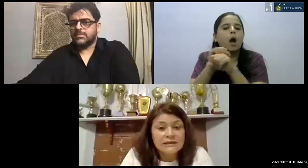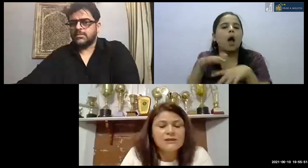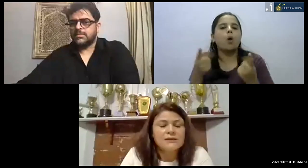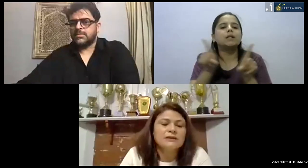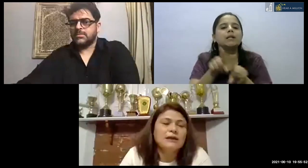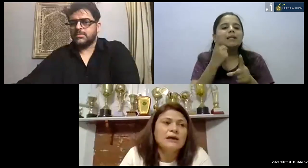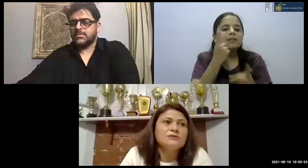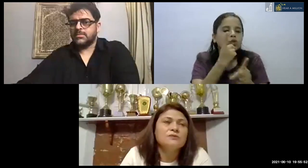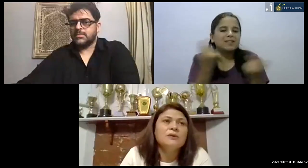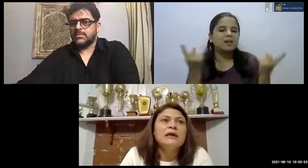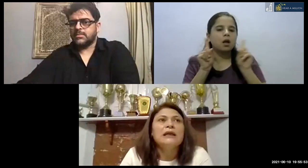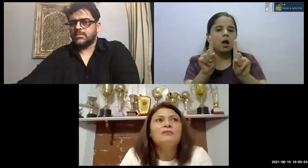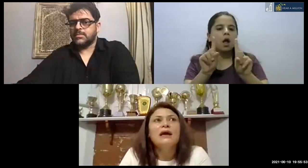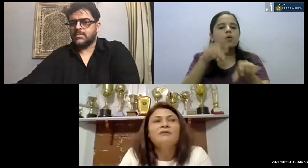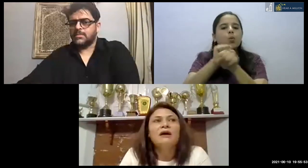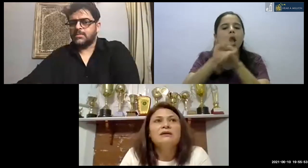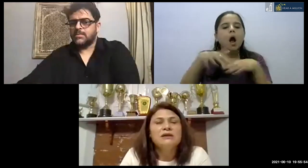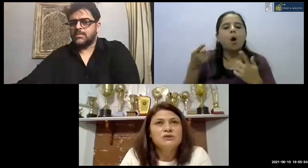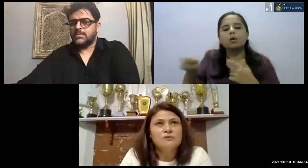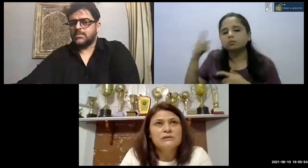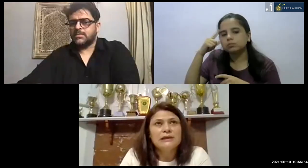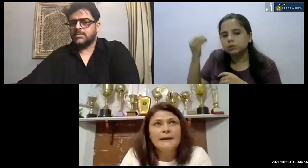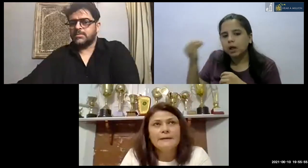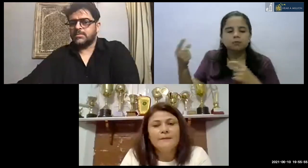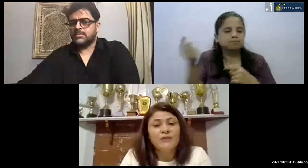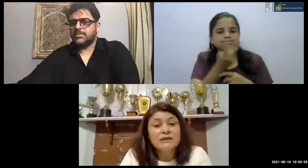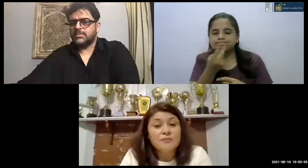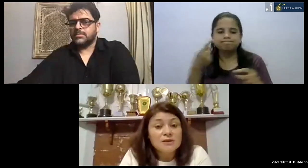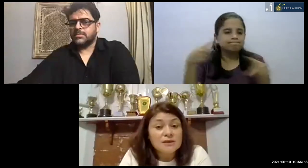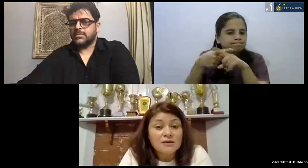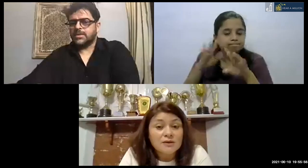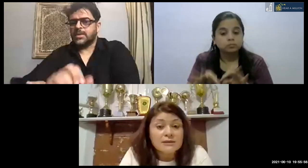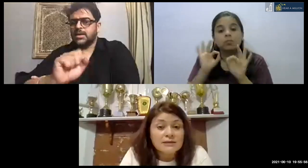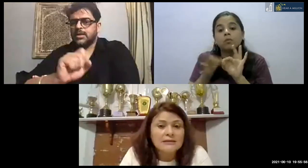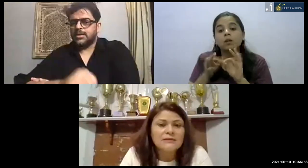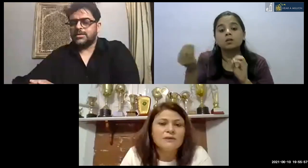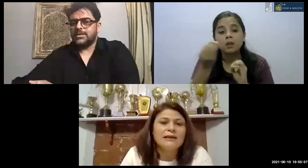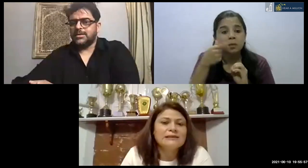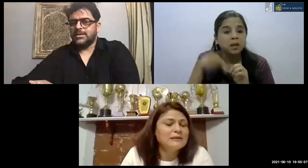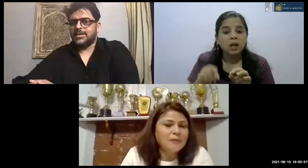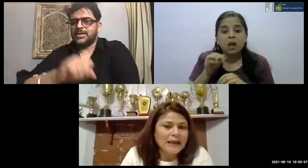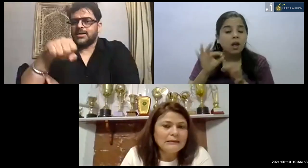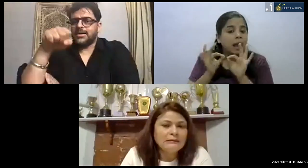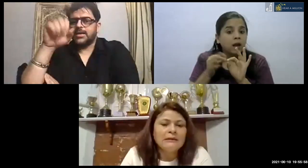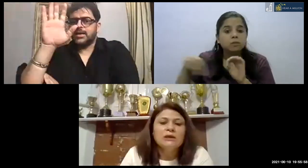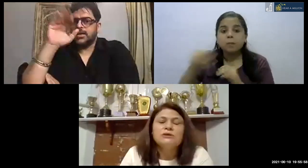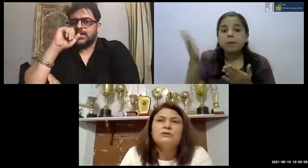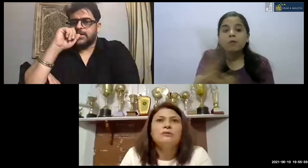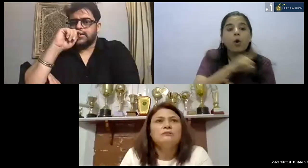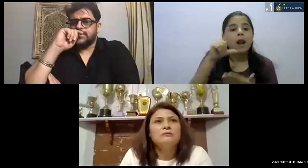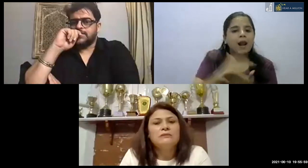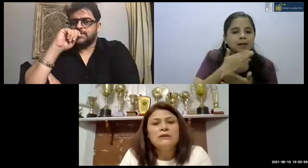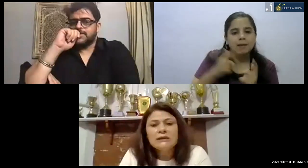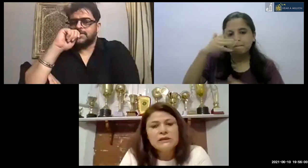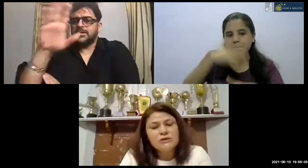the teachers in the classroom. Then we have other issues like interpreters are not consulted with the lesson plan.